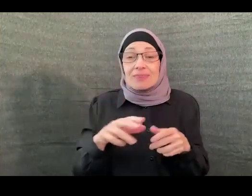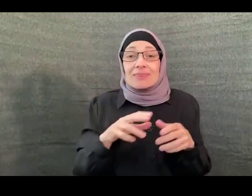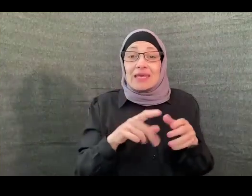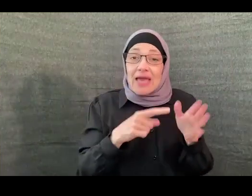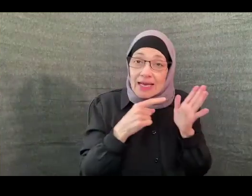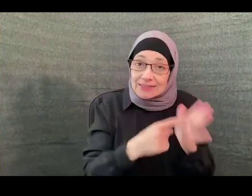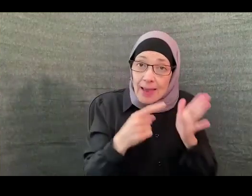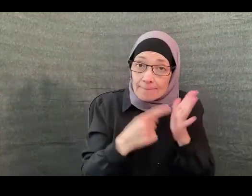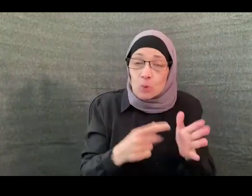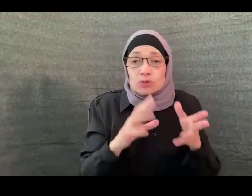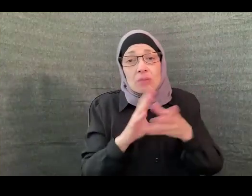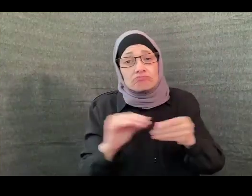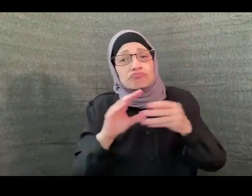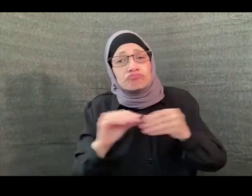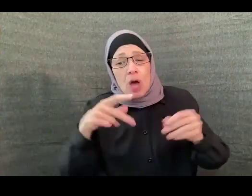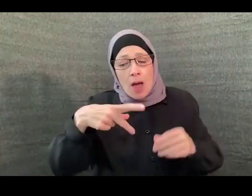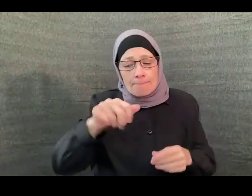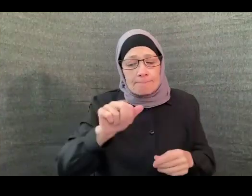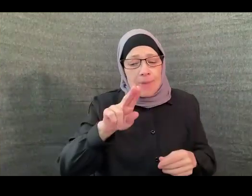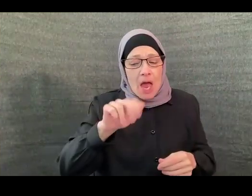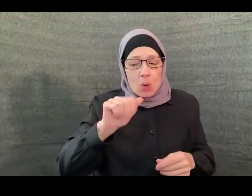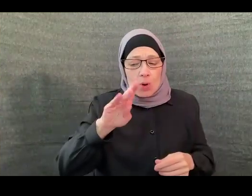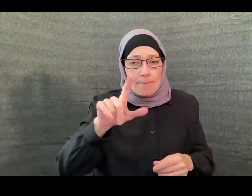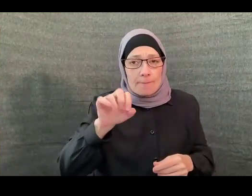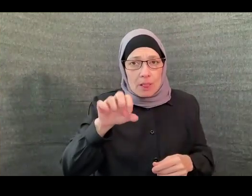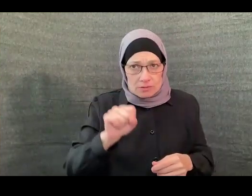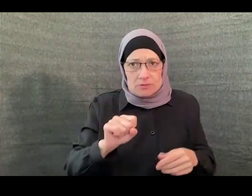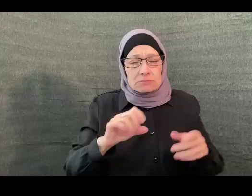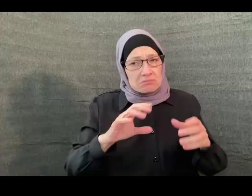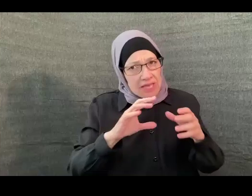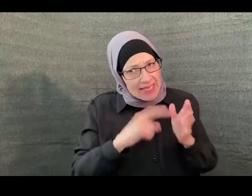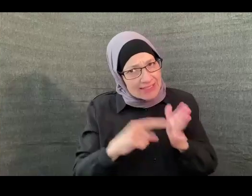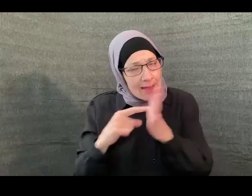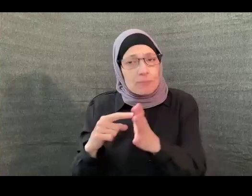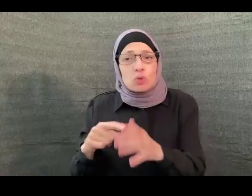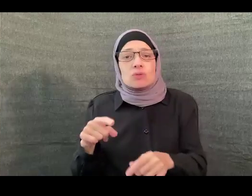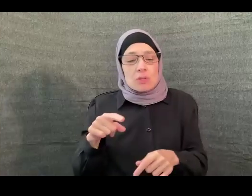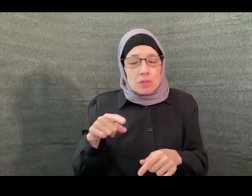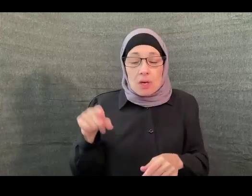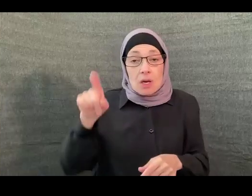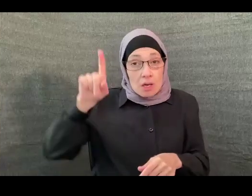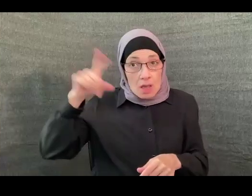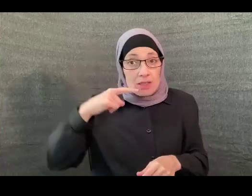for mankind, we put them forth so that they may reflect.